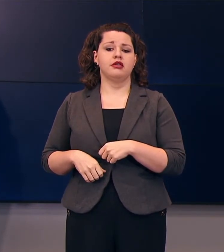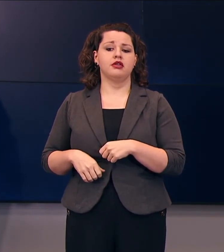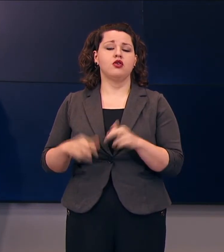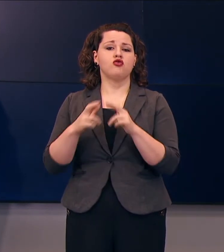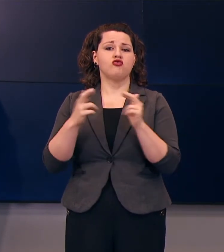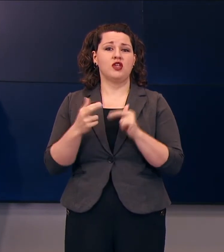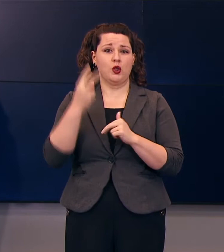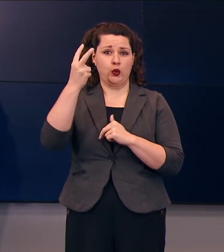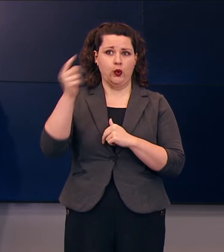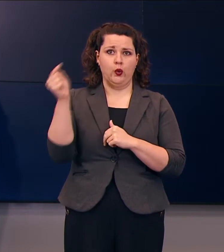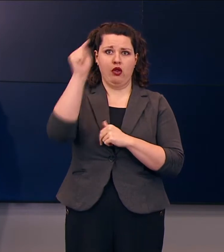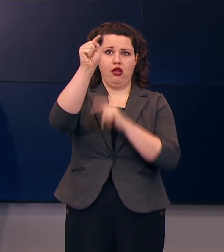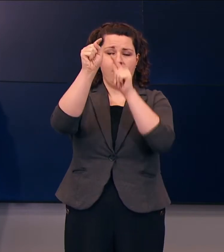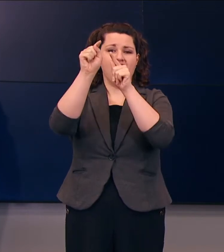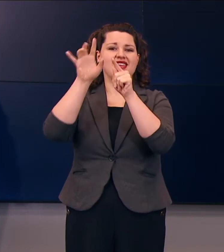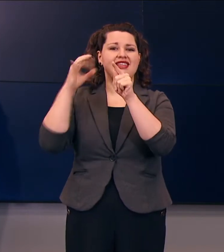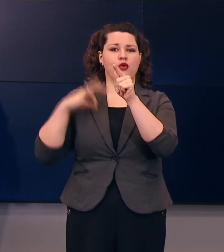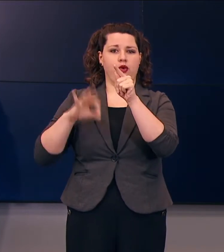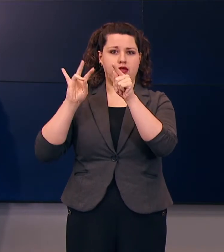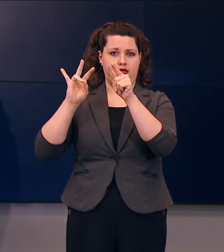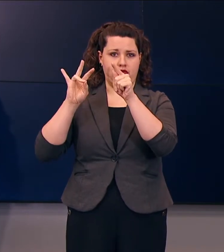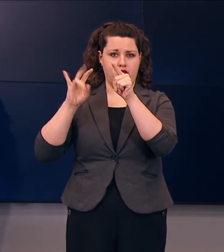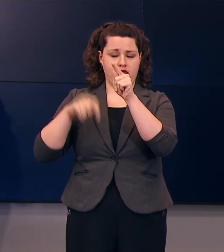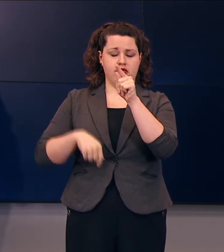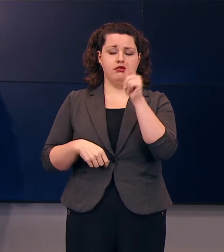RMCC Region 2 is a 7.